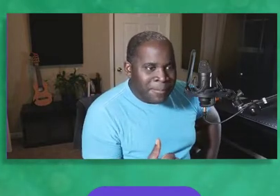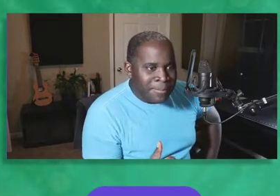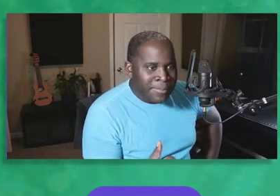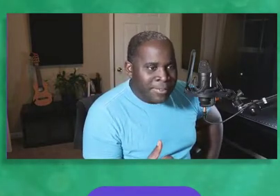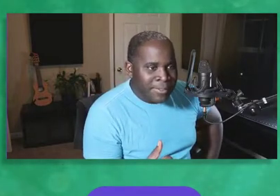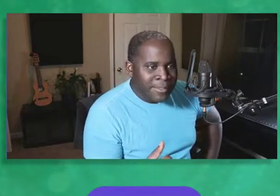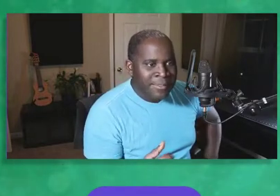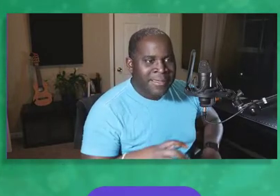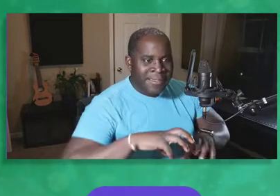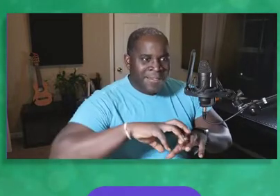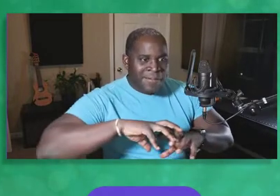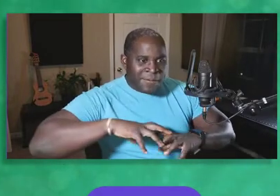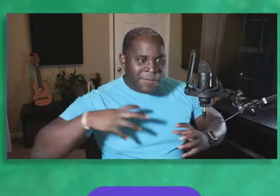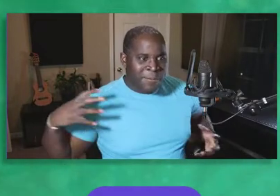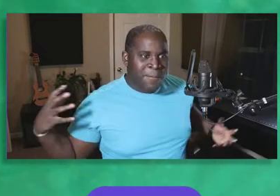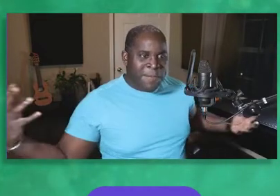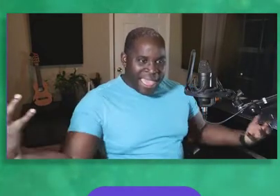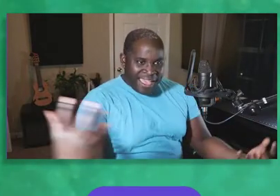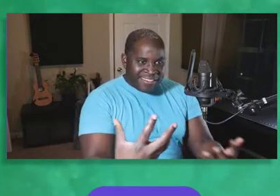idea?